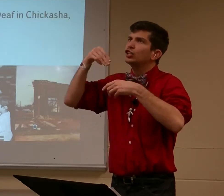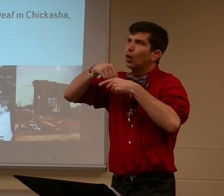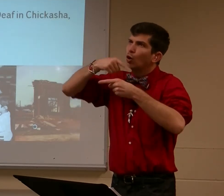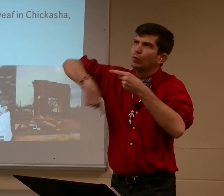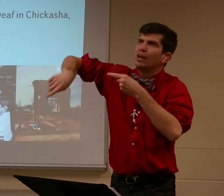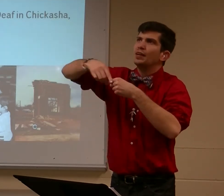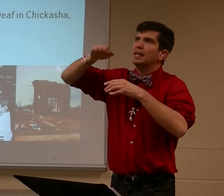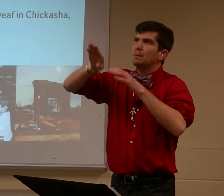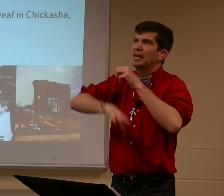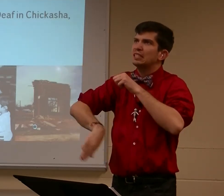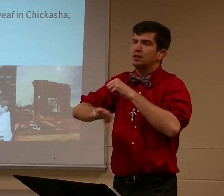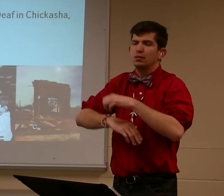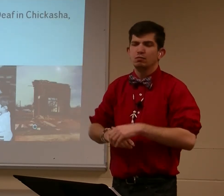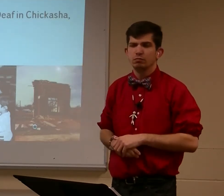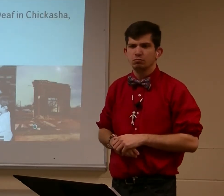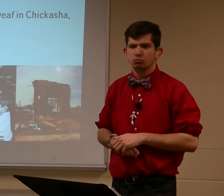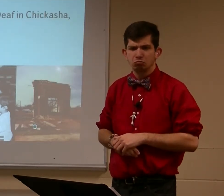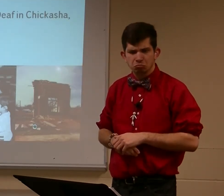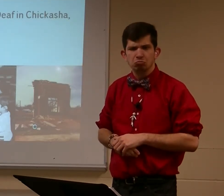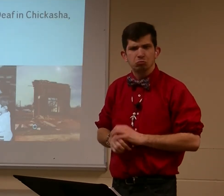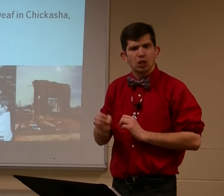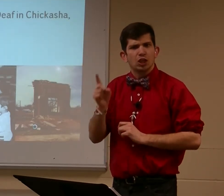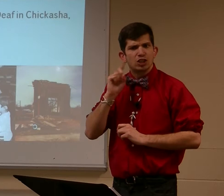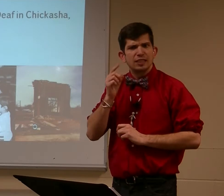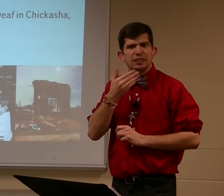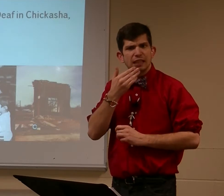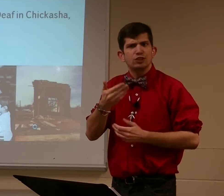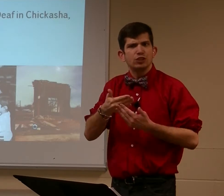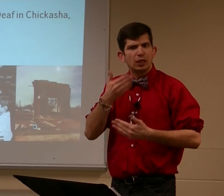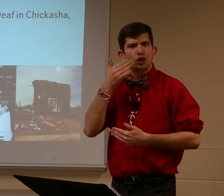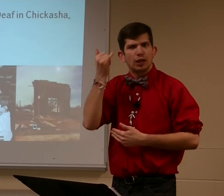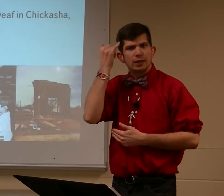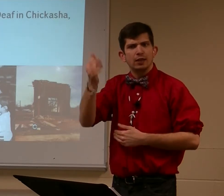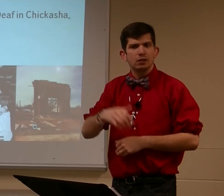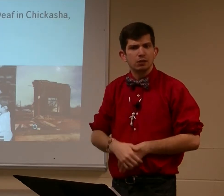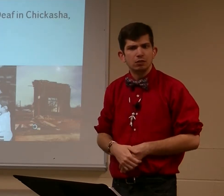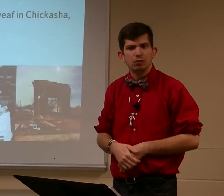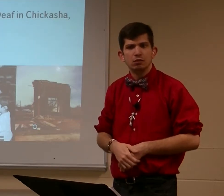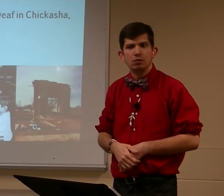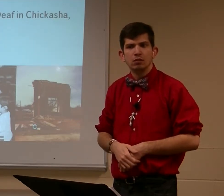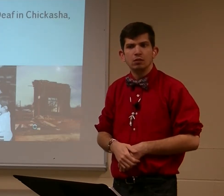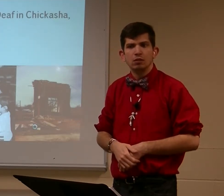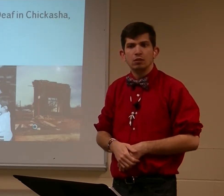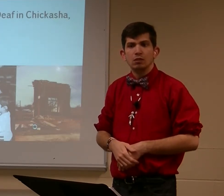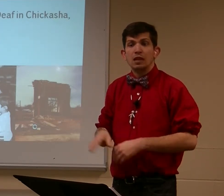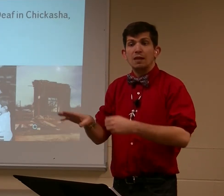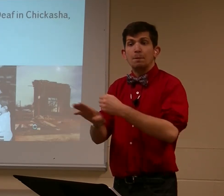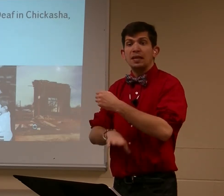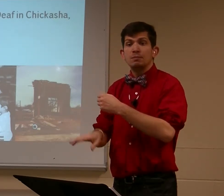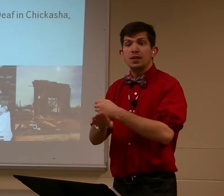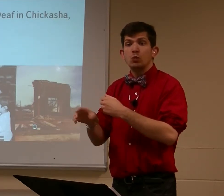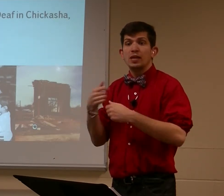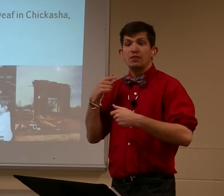go around in the basement? This sounds like a good idea. In the basement, we have a